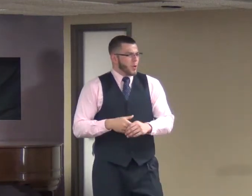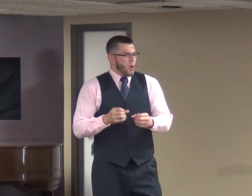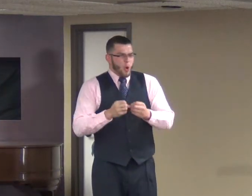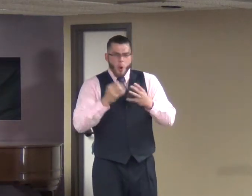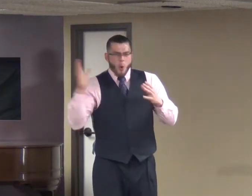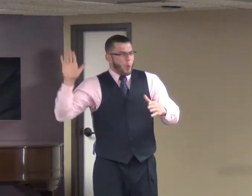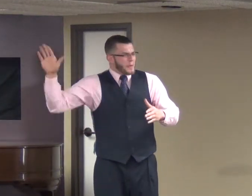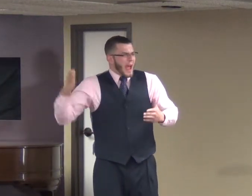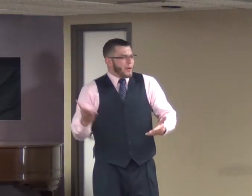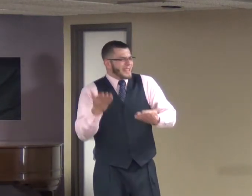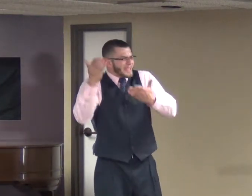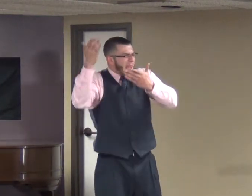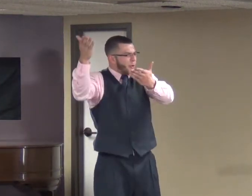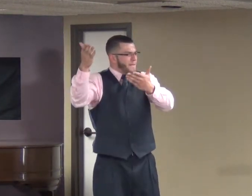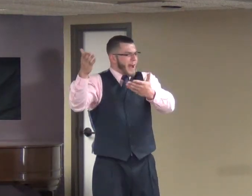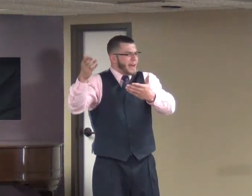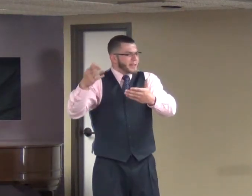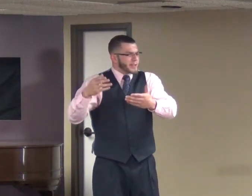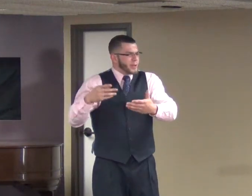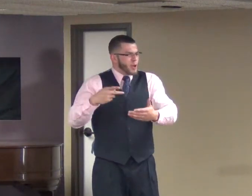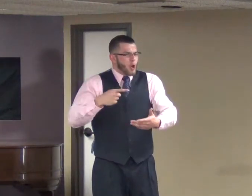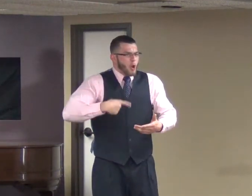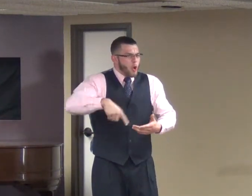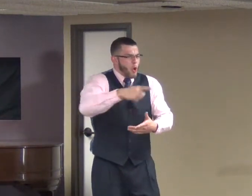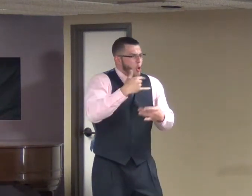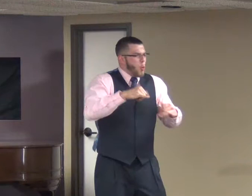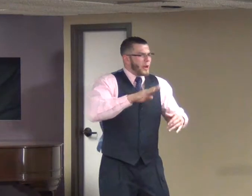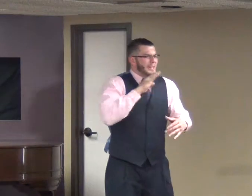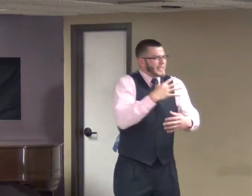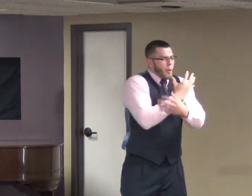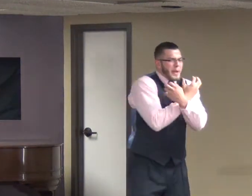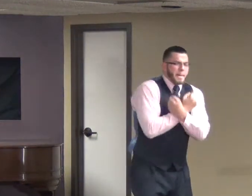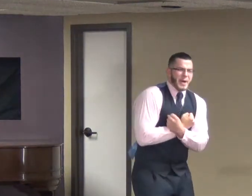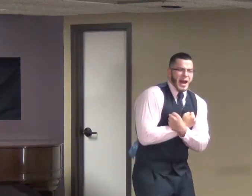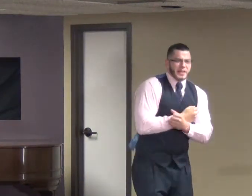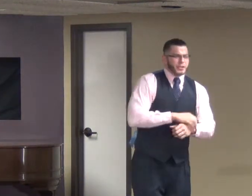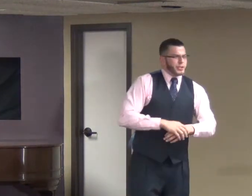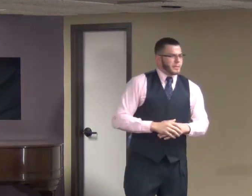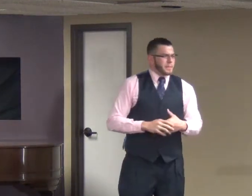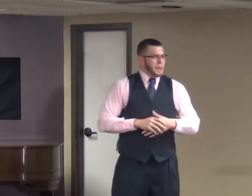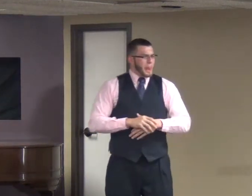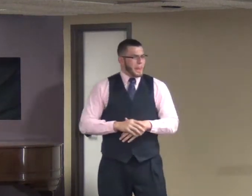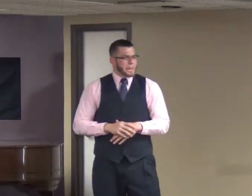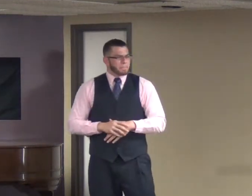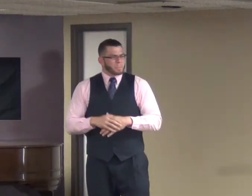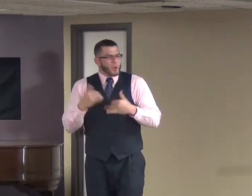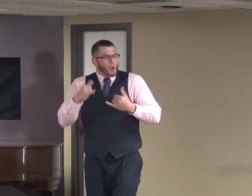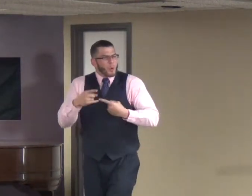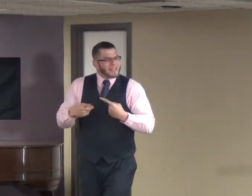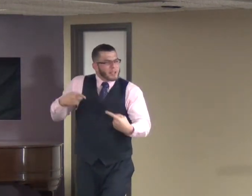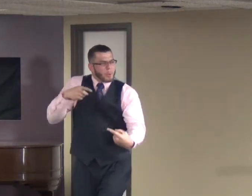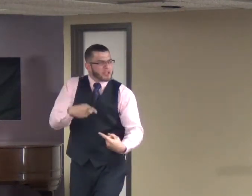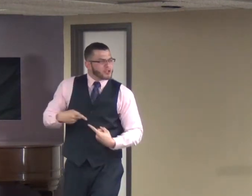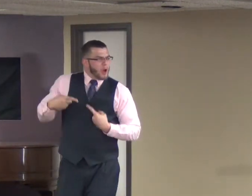Amen. Without his sacrifice, we'd still be in bondage. We'd still be